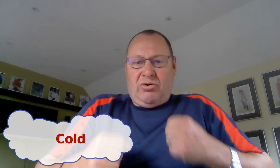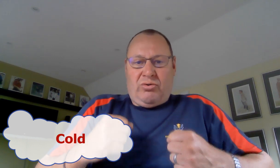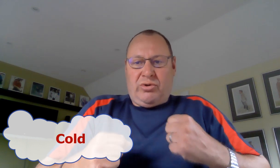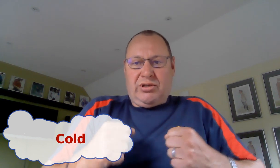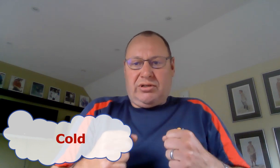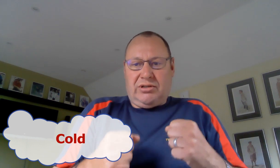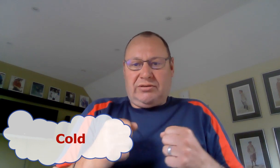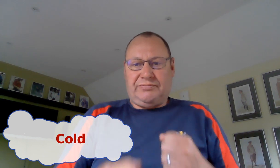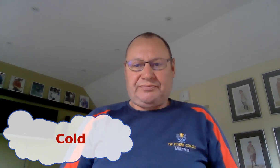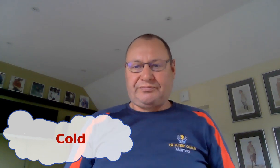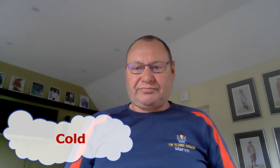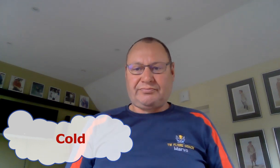Cold.